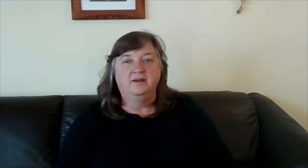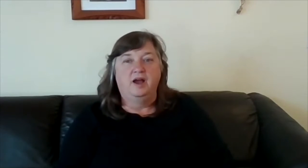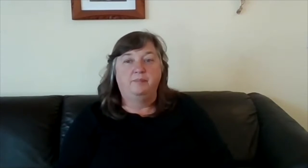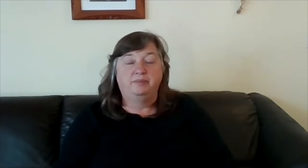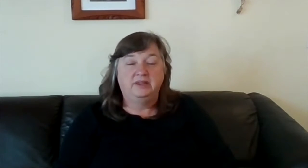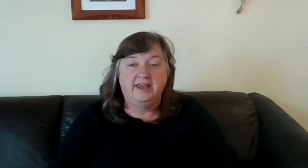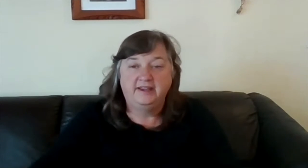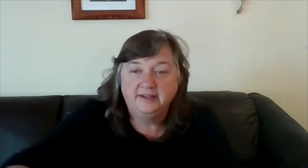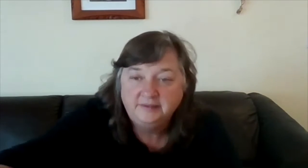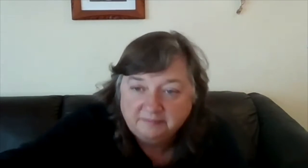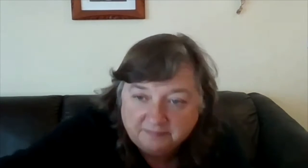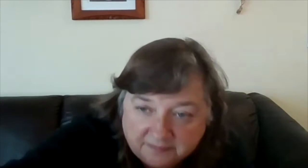A plane